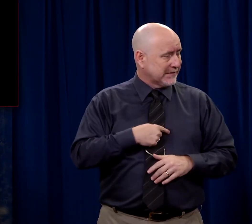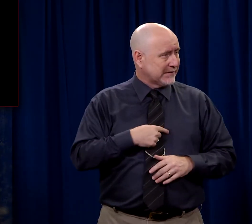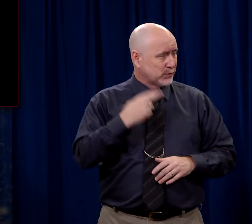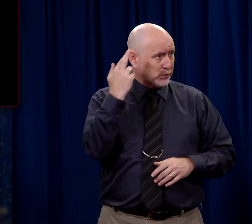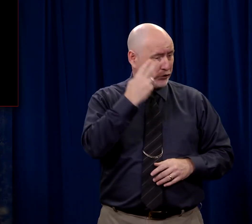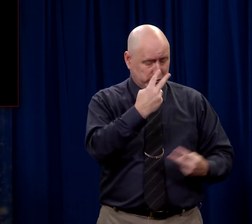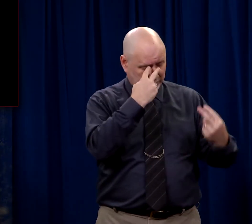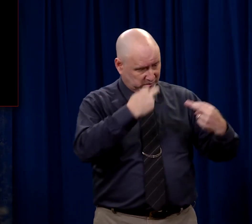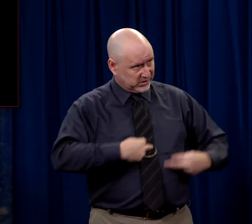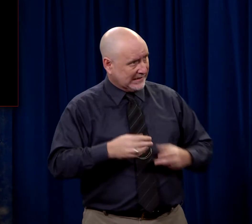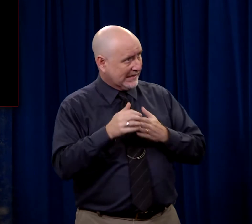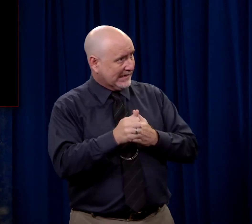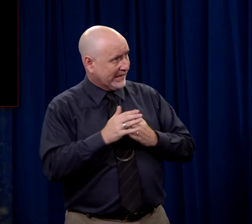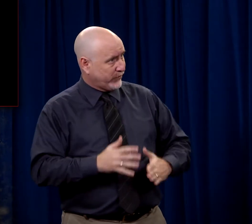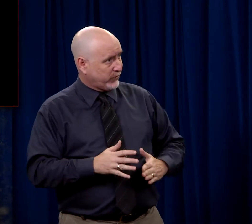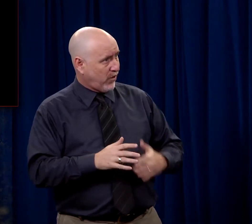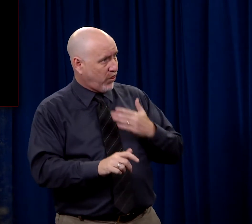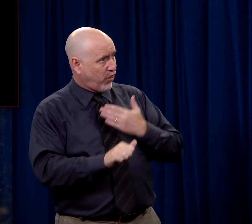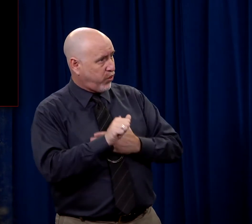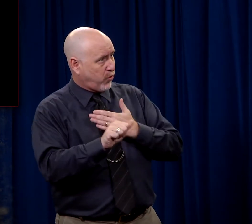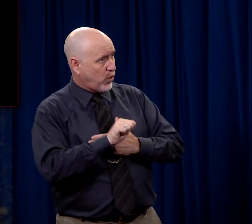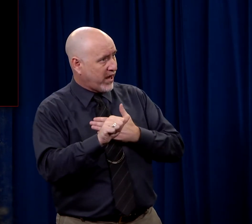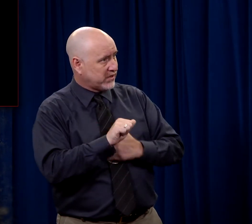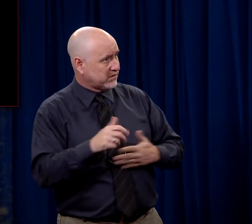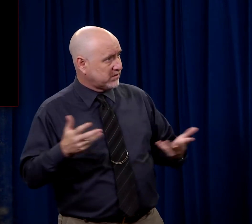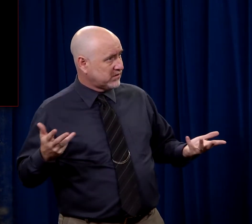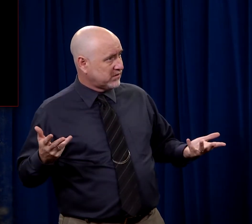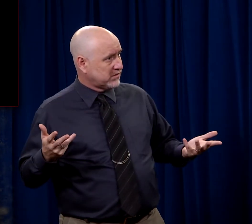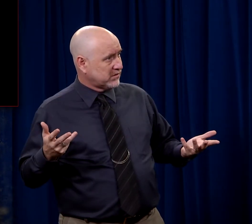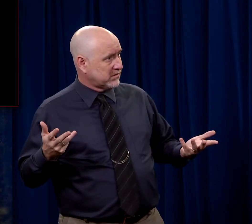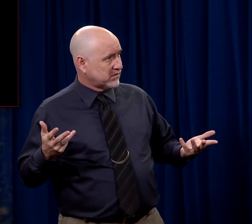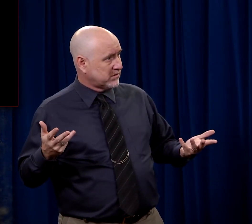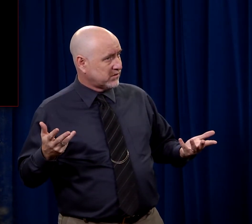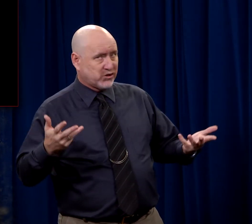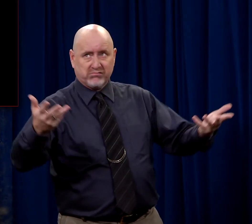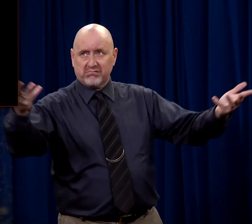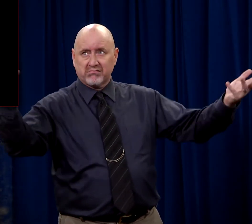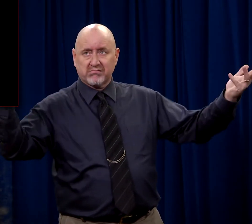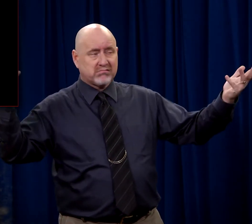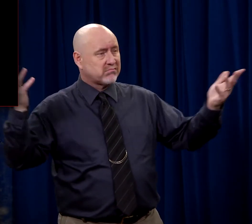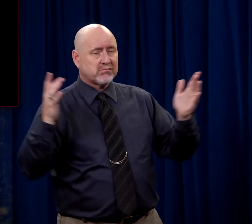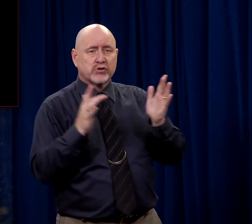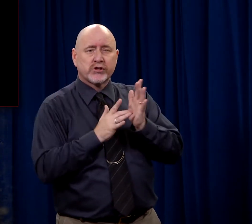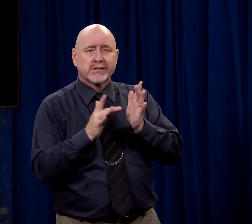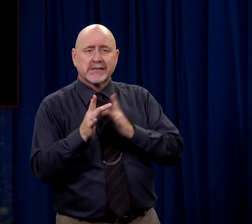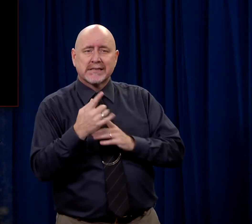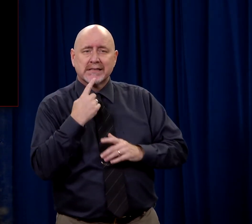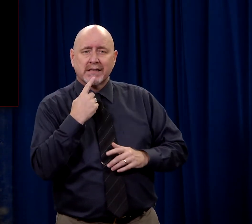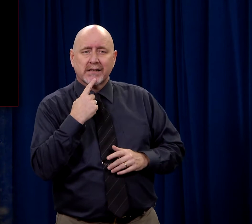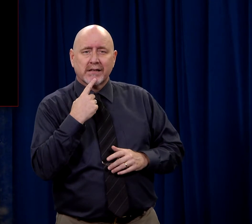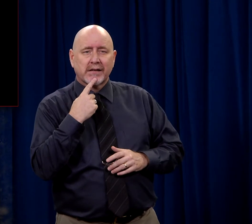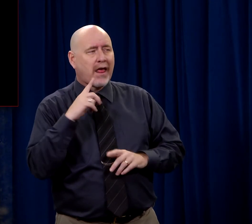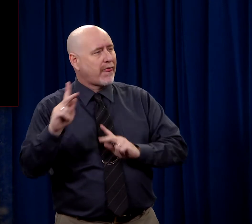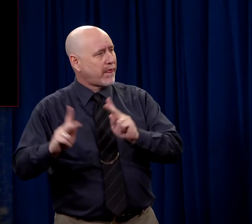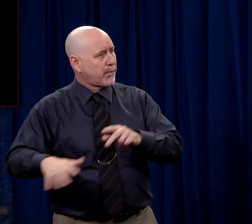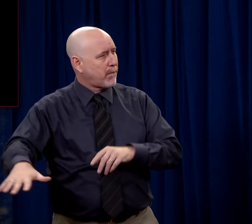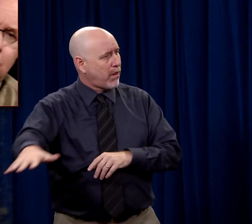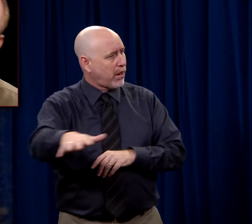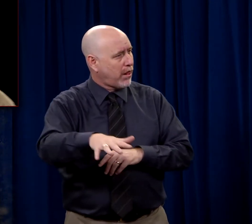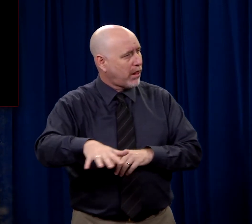crucifixion. Do you see me as a leader who poses a threat to anybody? Why? Jesus said, the people